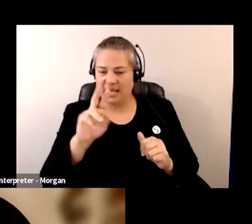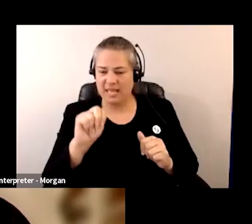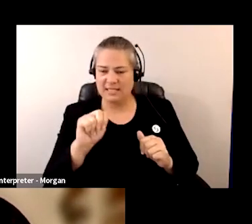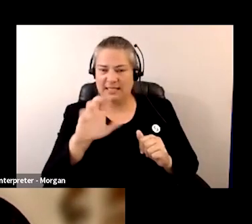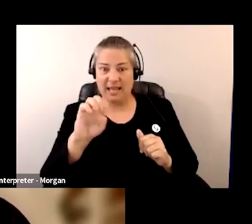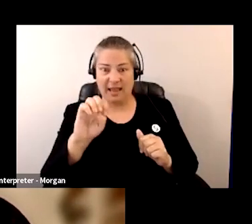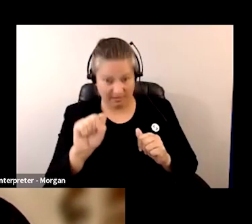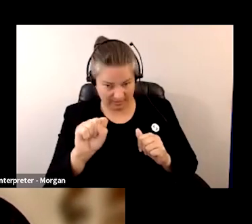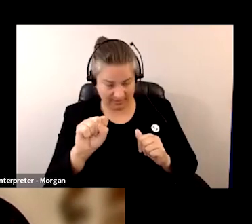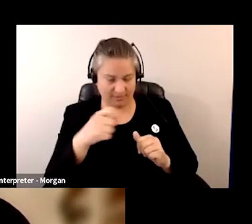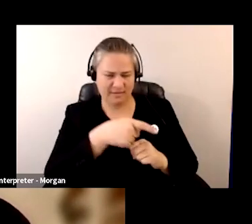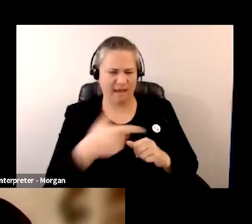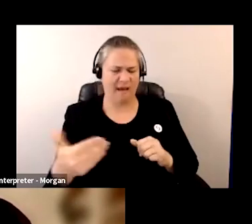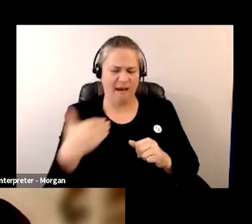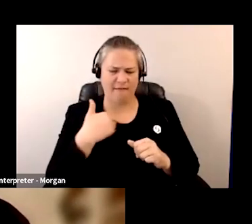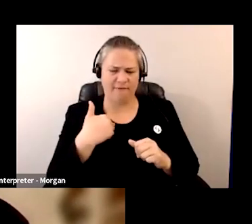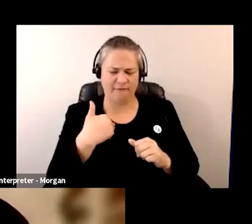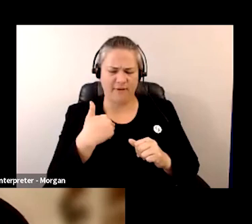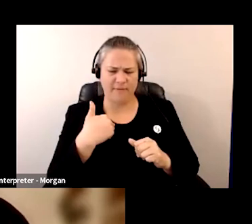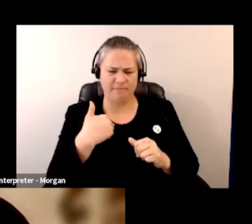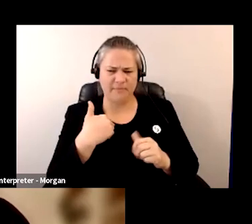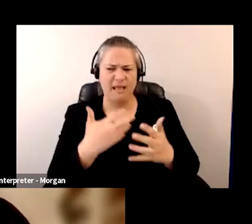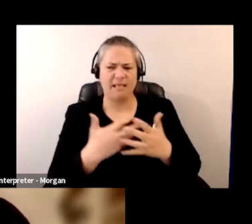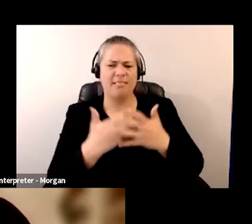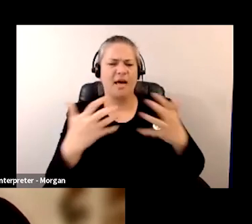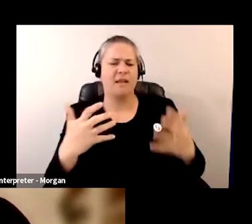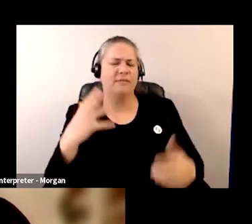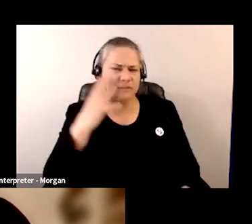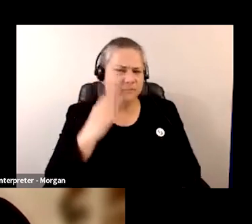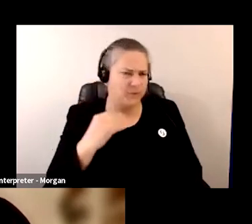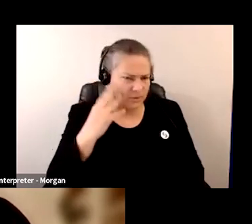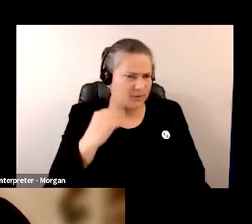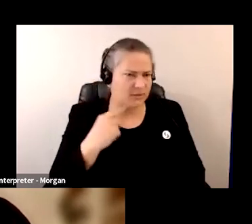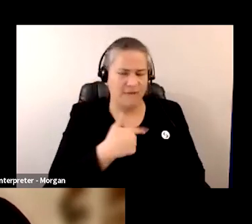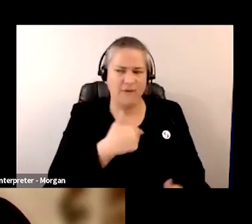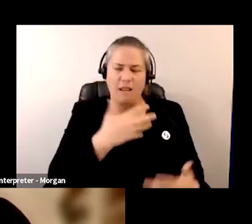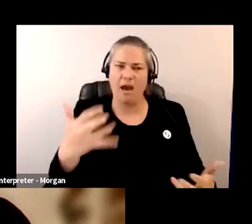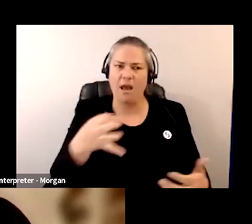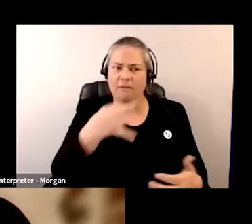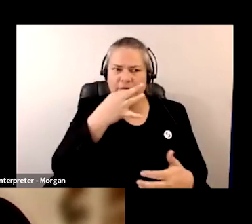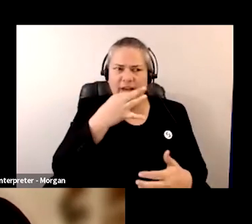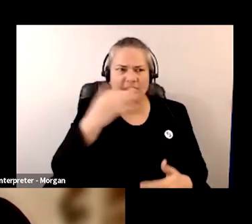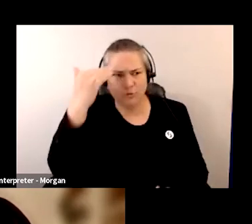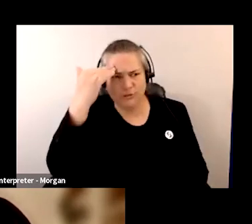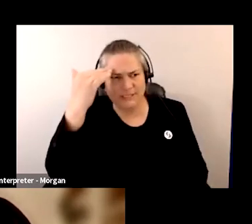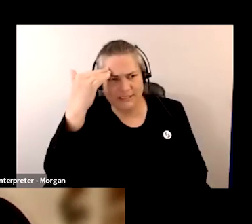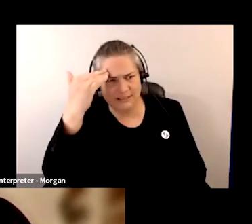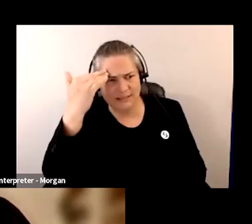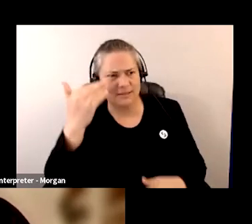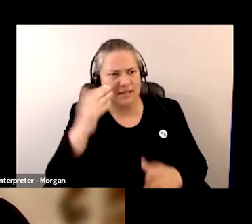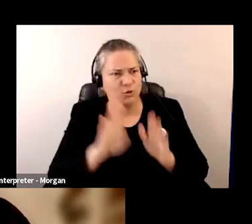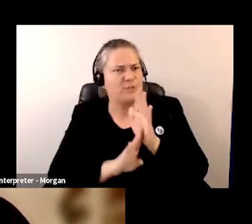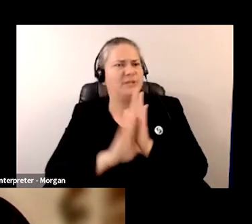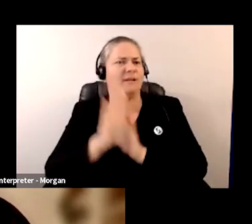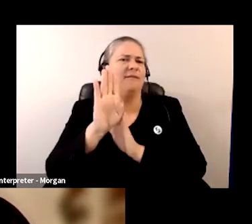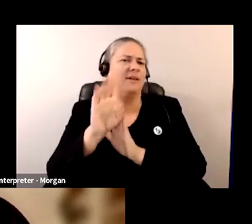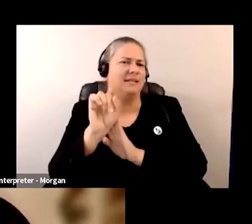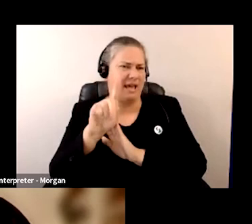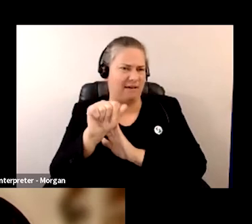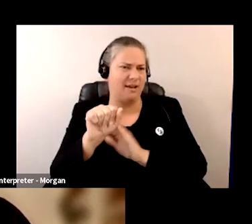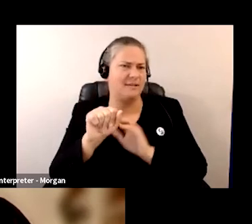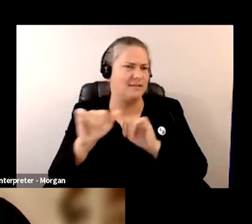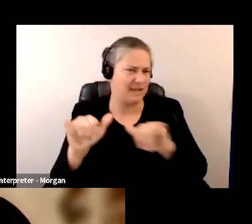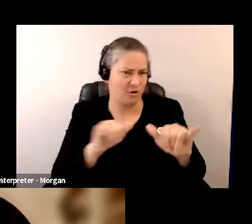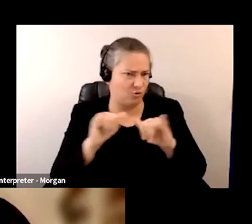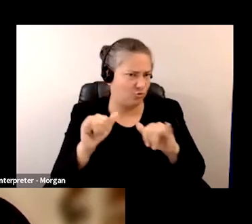NCES has a lot of experience, a lot of expertise in developing data standards and and doing that